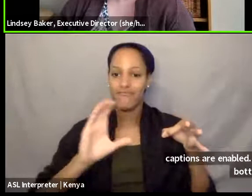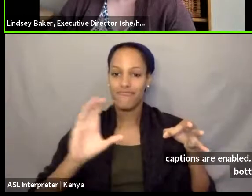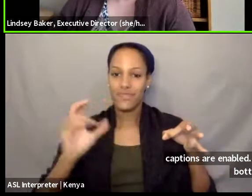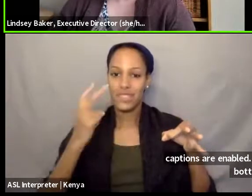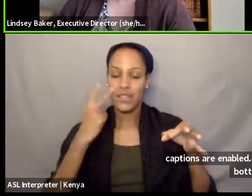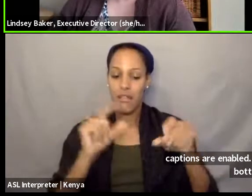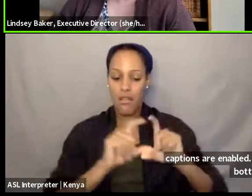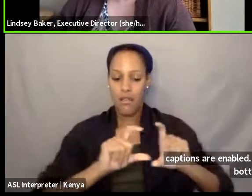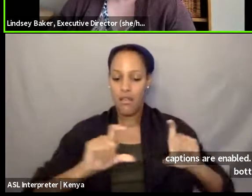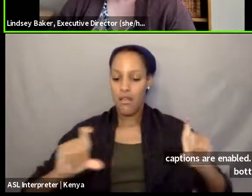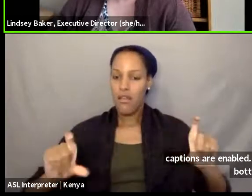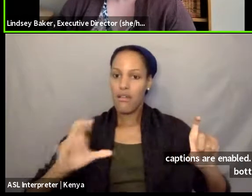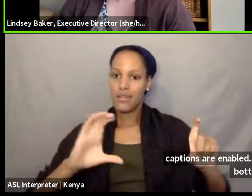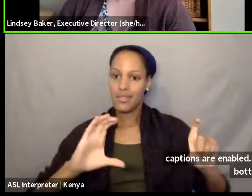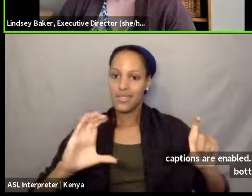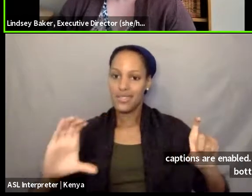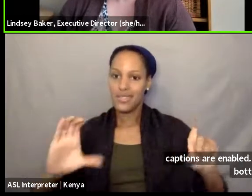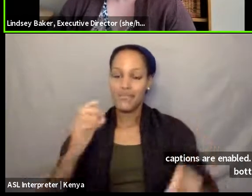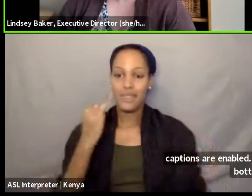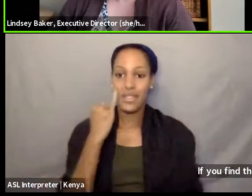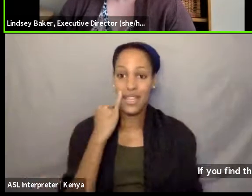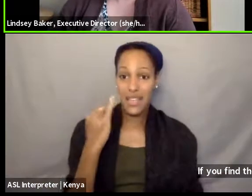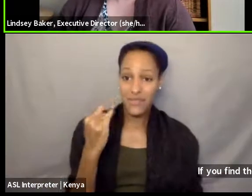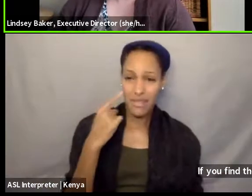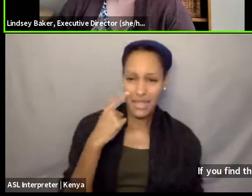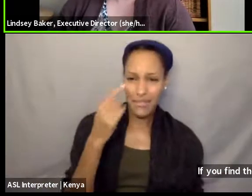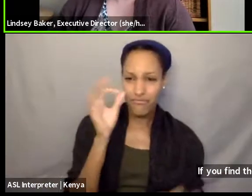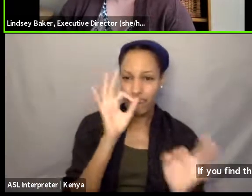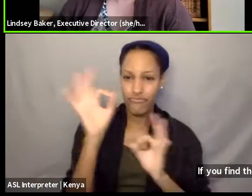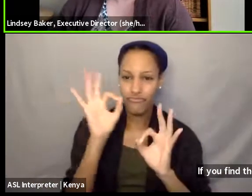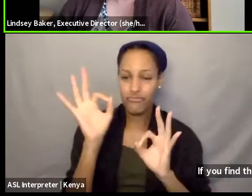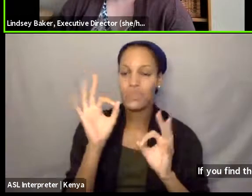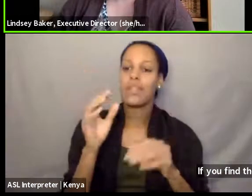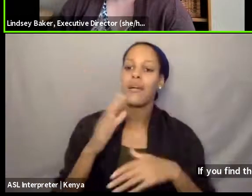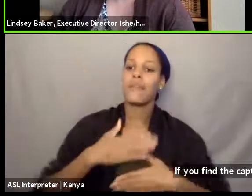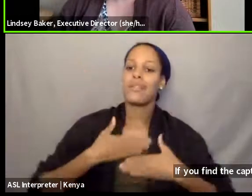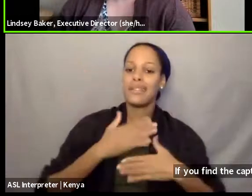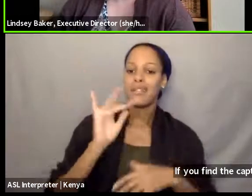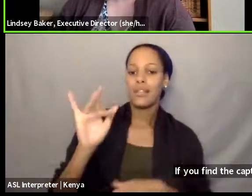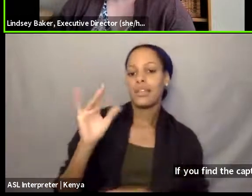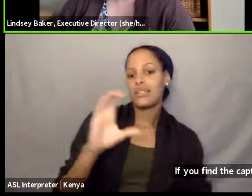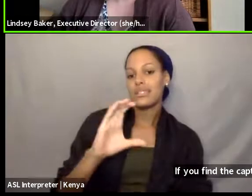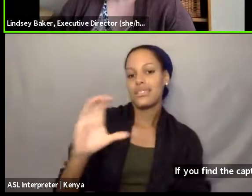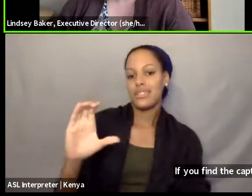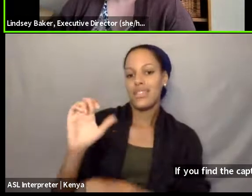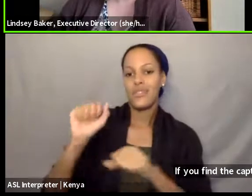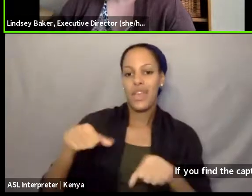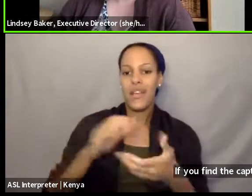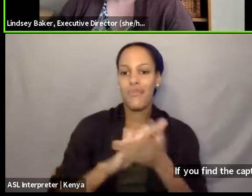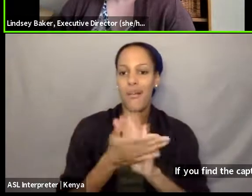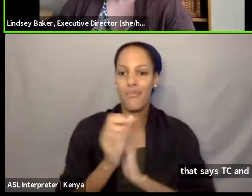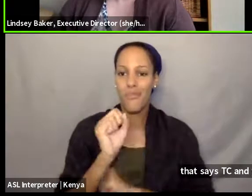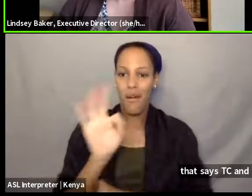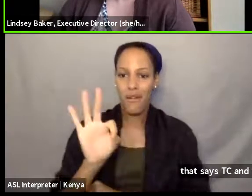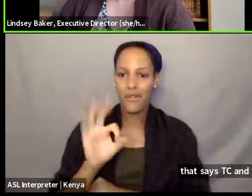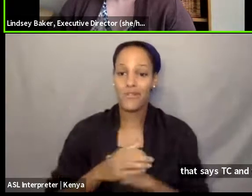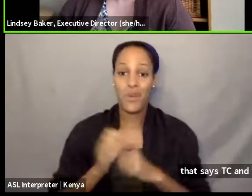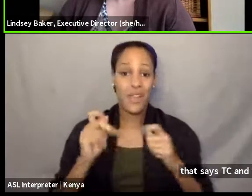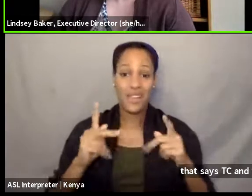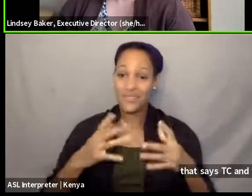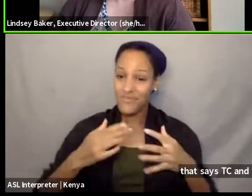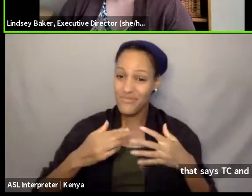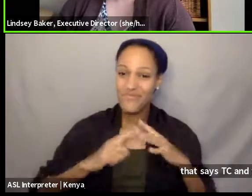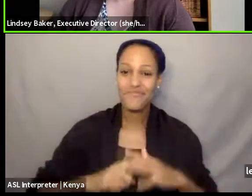If you find the captions distracting, click the button that says CC and you can turn them off. All right, let's get started.